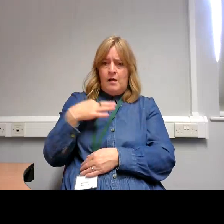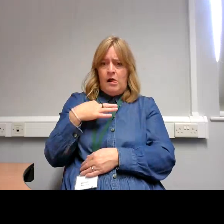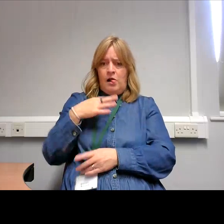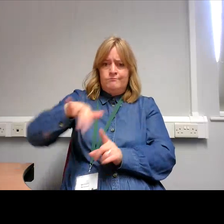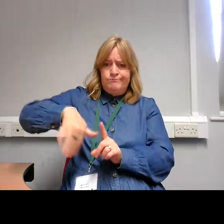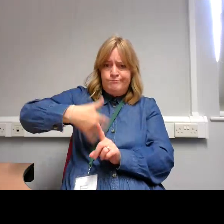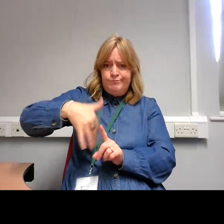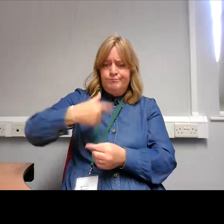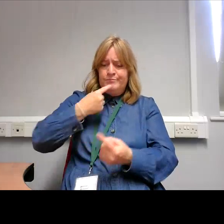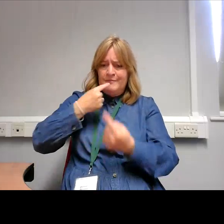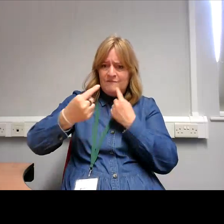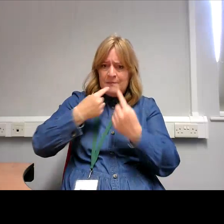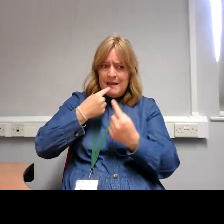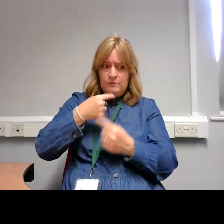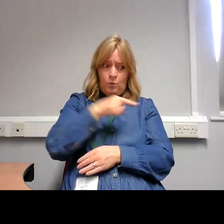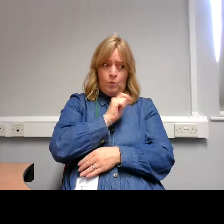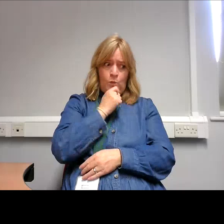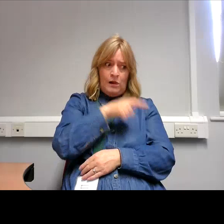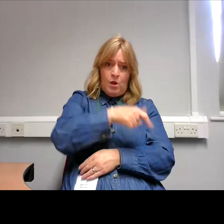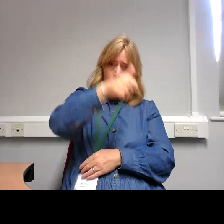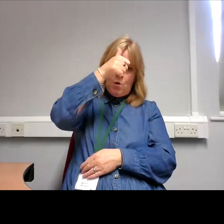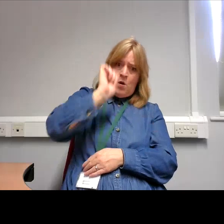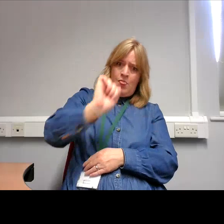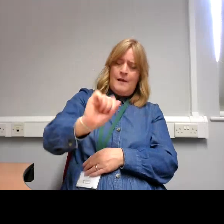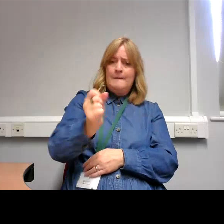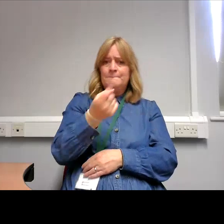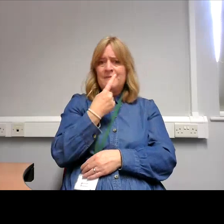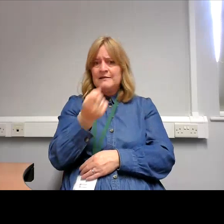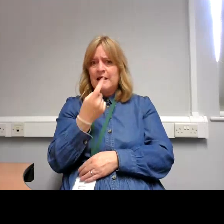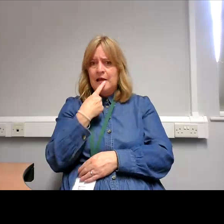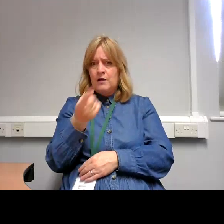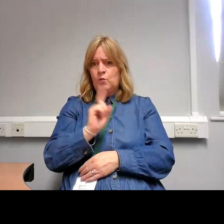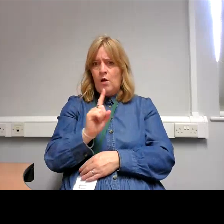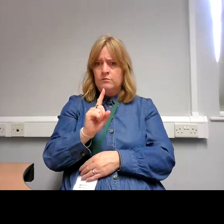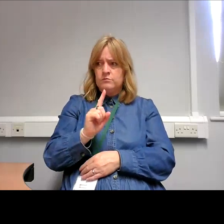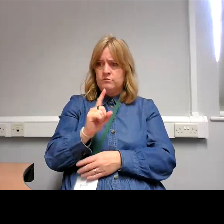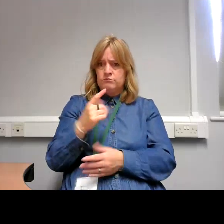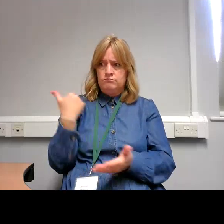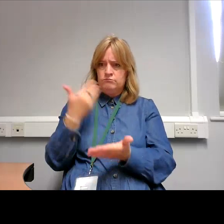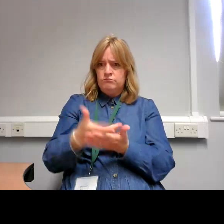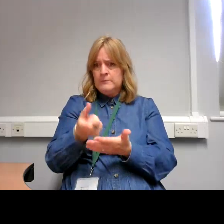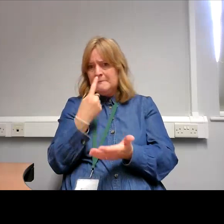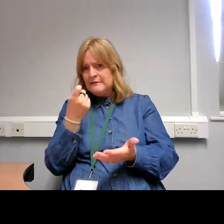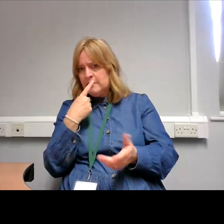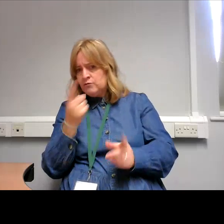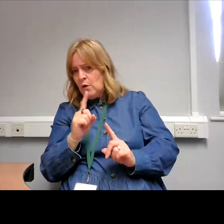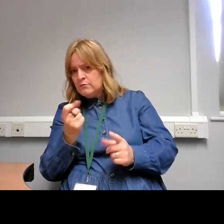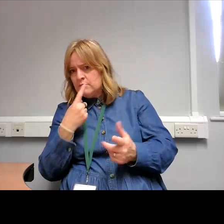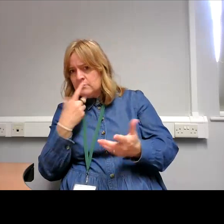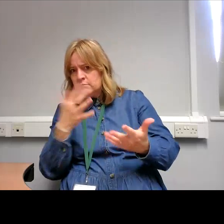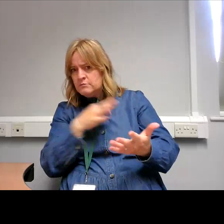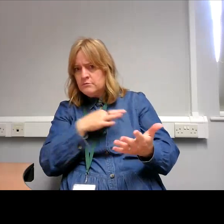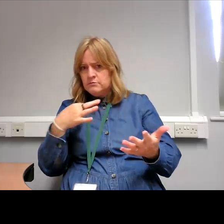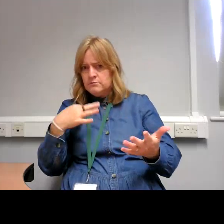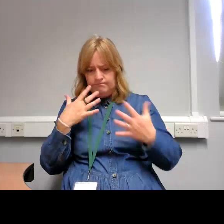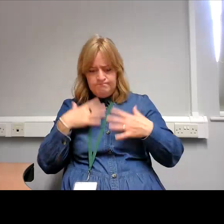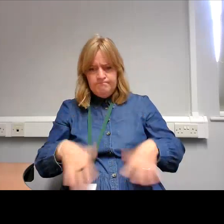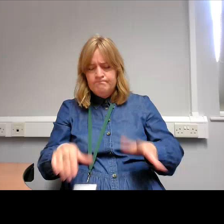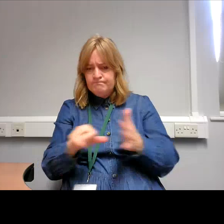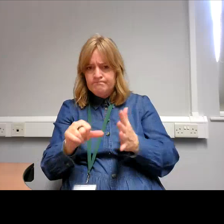know what other medication they are already on, because or what medical conditions they've